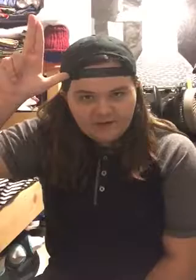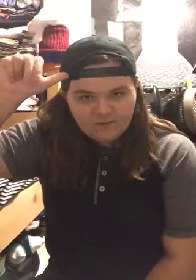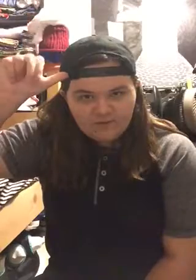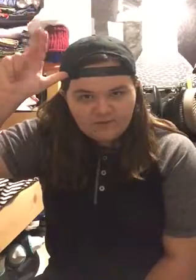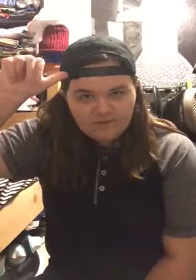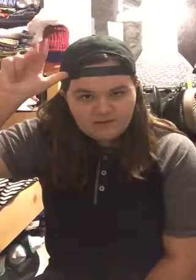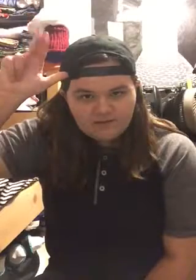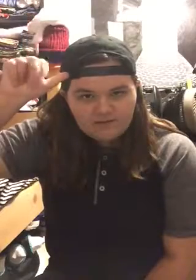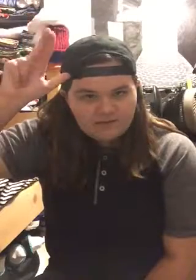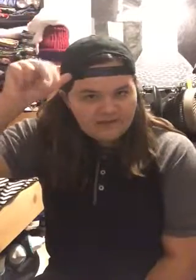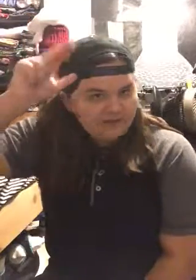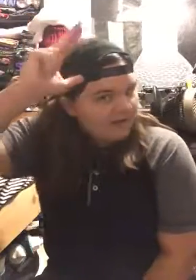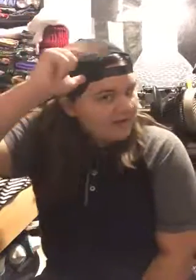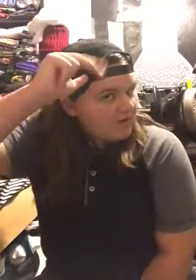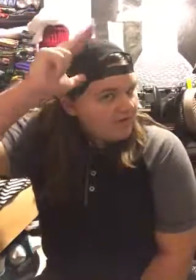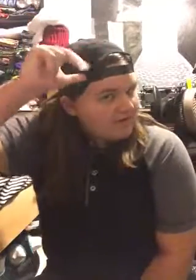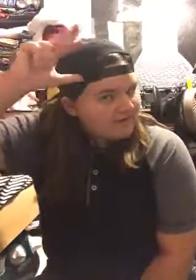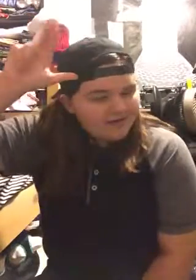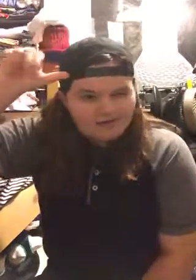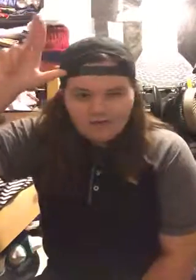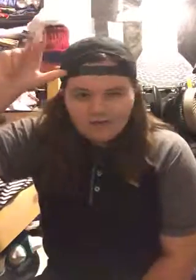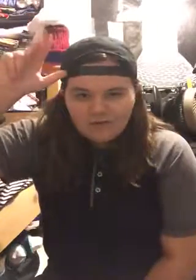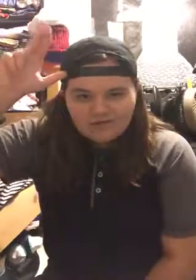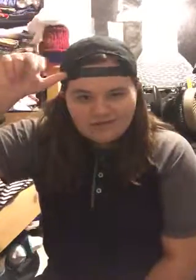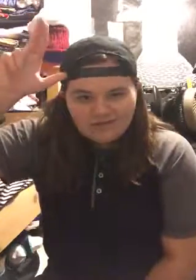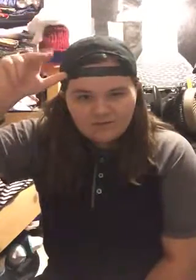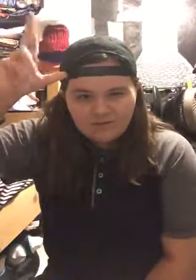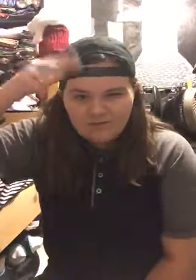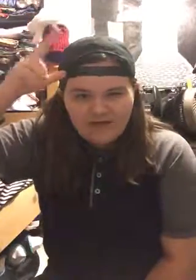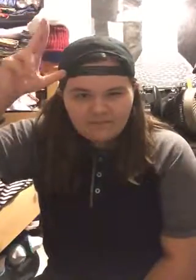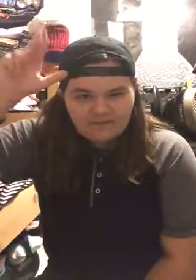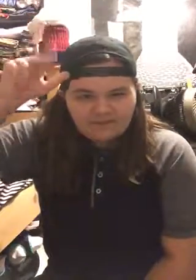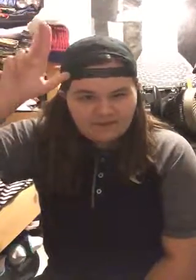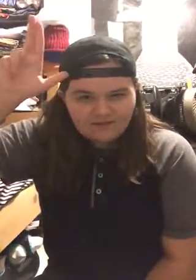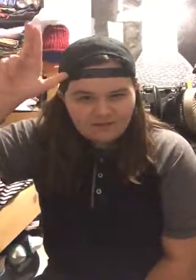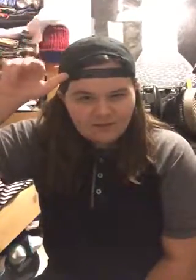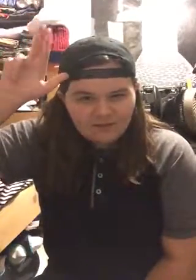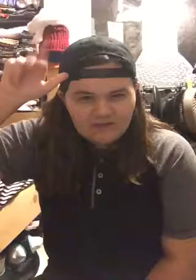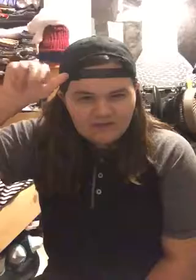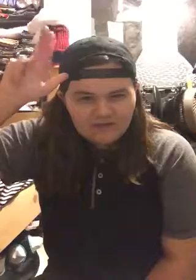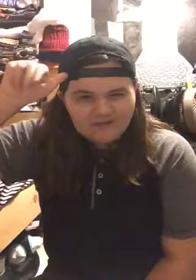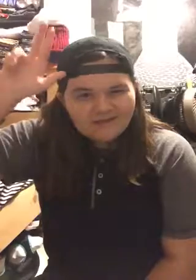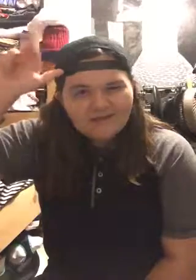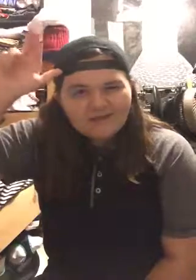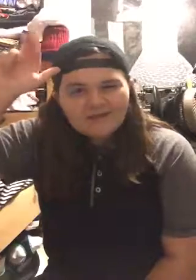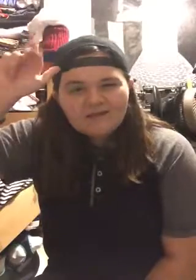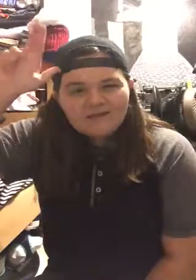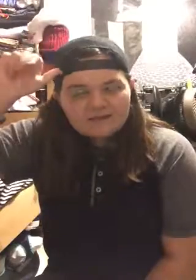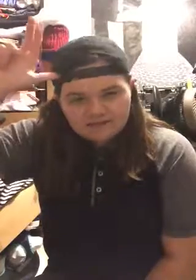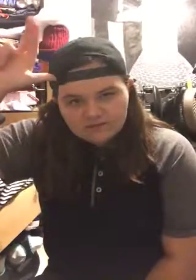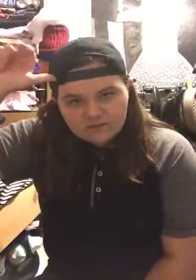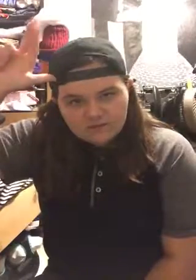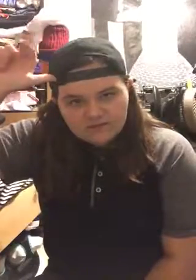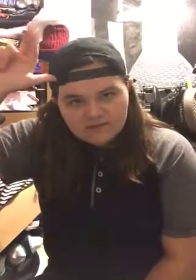you go up and down. I don't know, like kind of like a horse's ear will flap and like swat away the flies. That's horse.